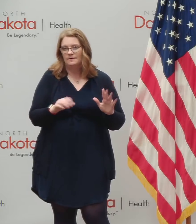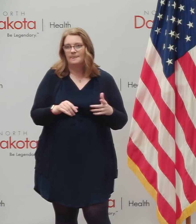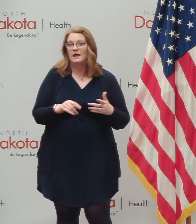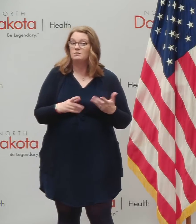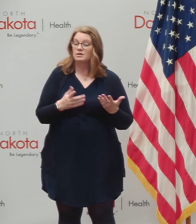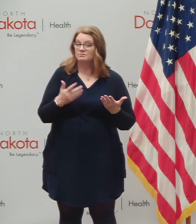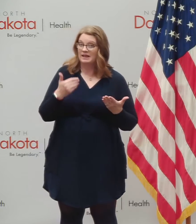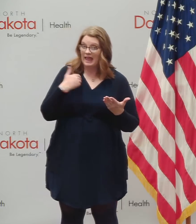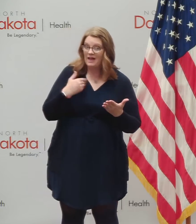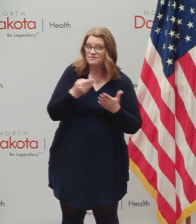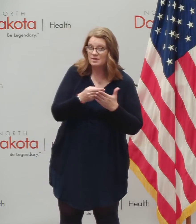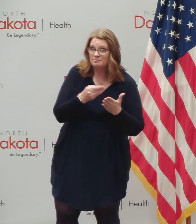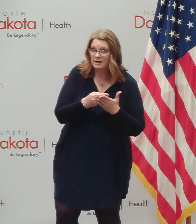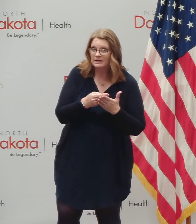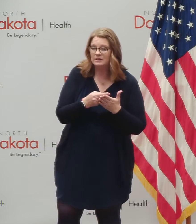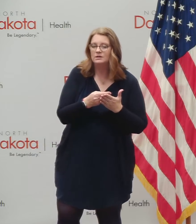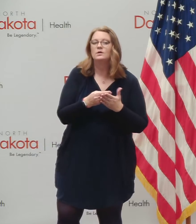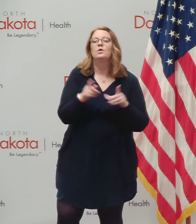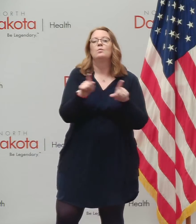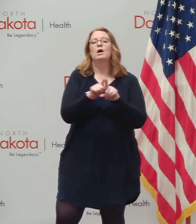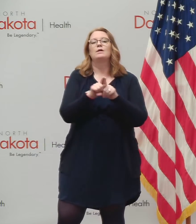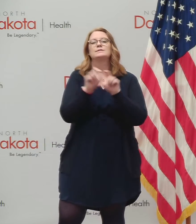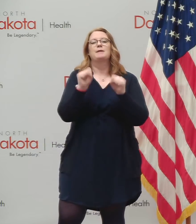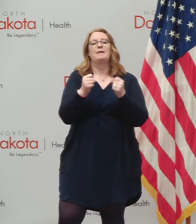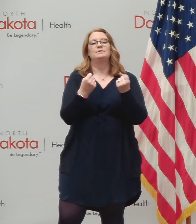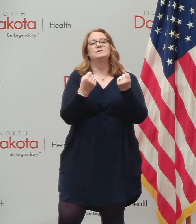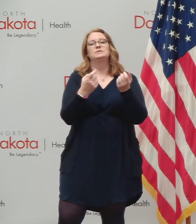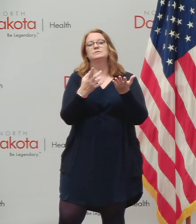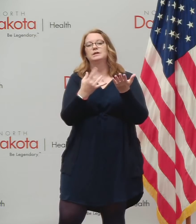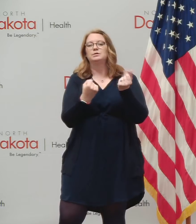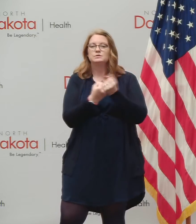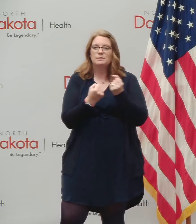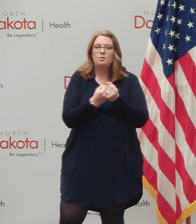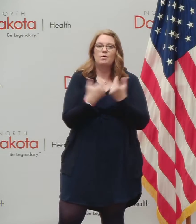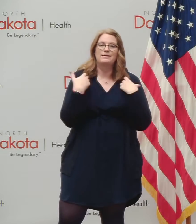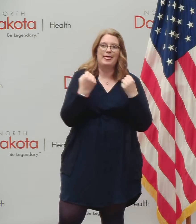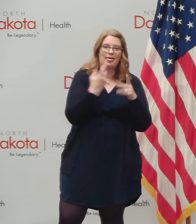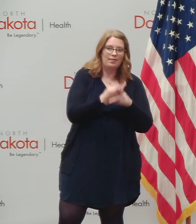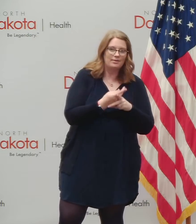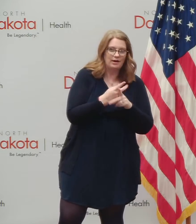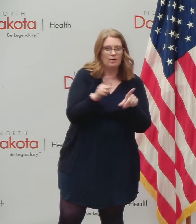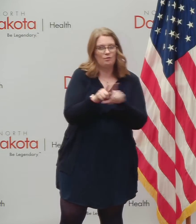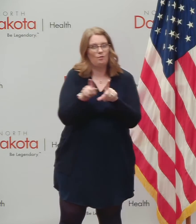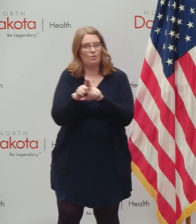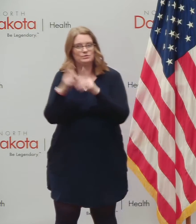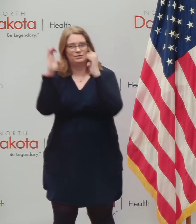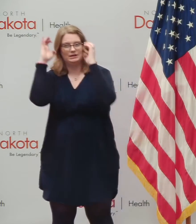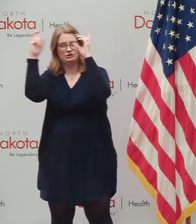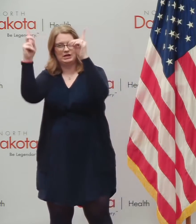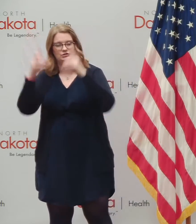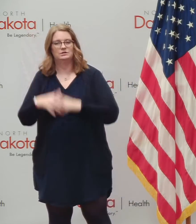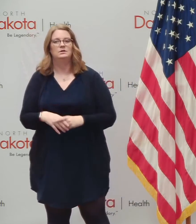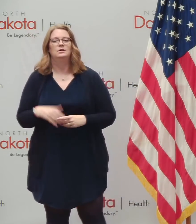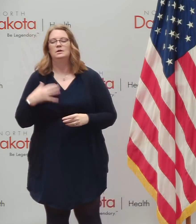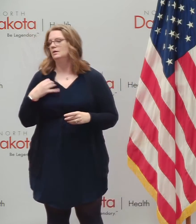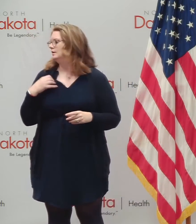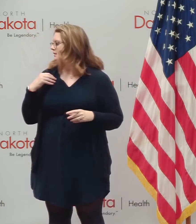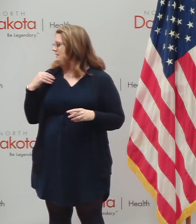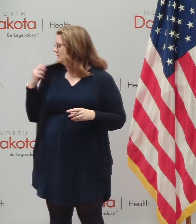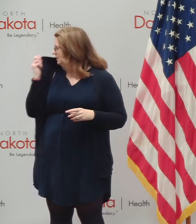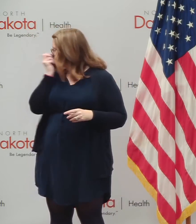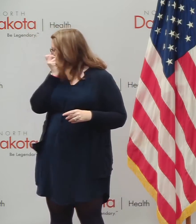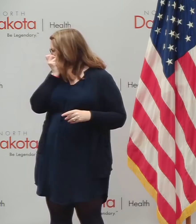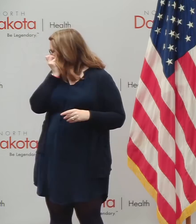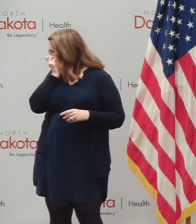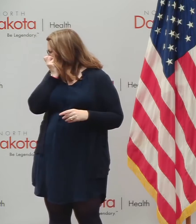to fund the additional resources that we have, both to healthcare and to education. But one area we know that is still really hurting